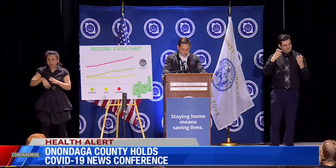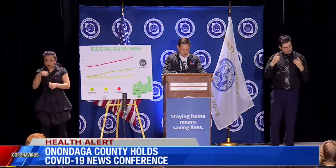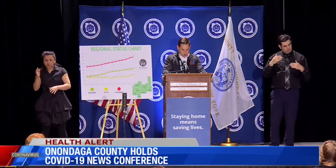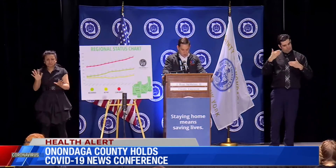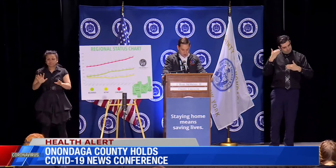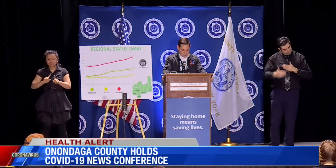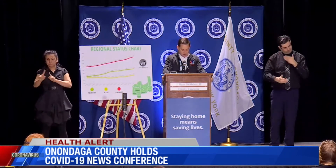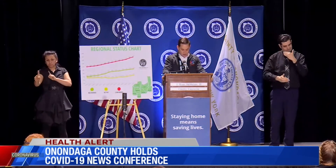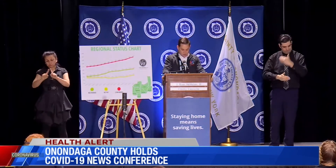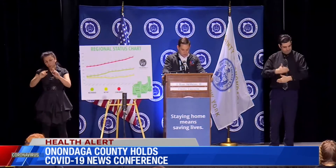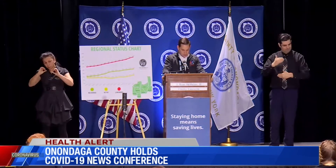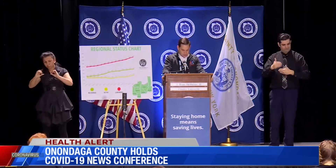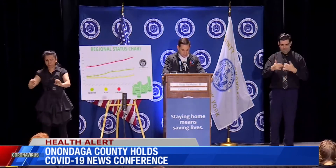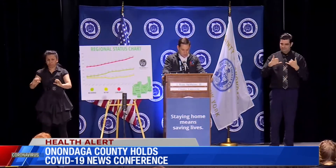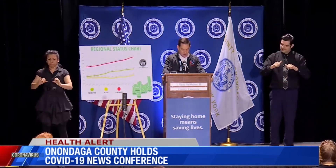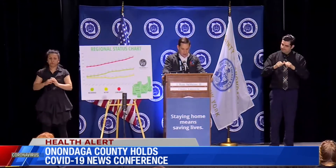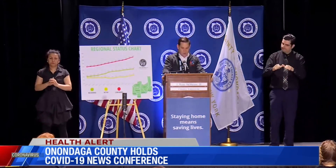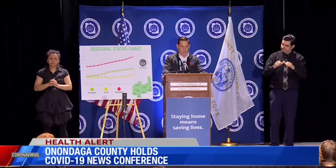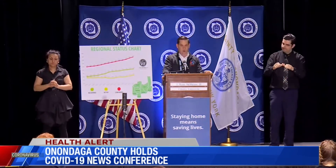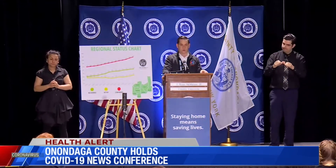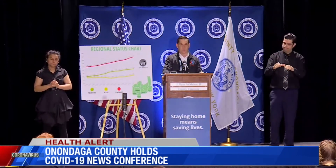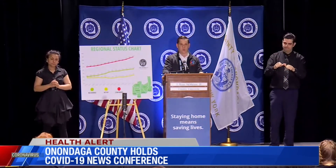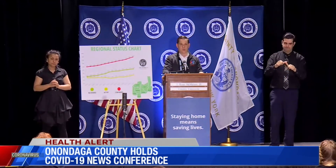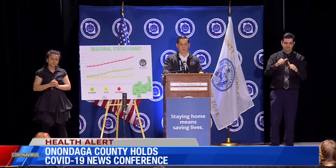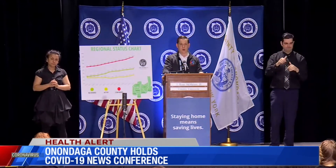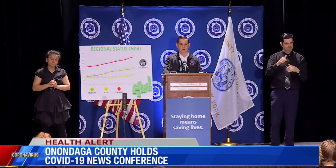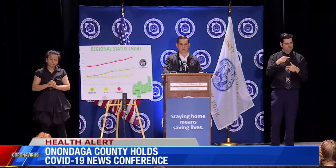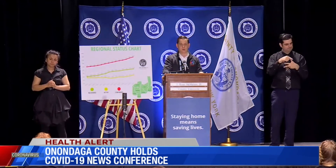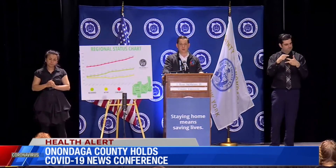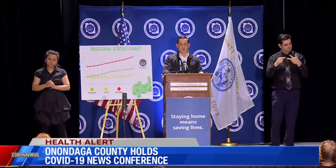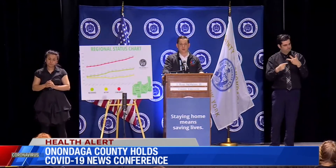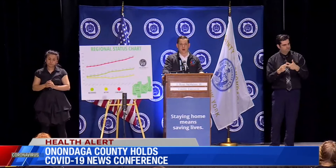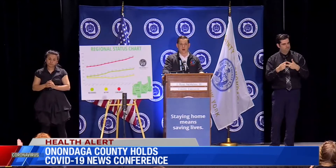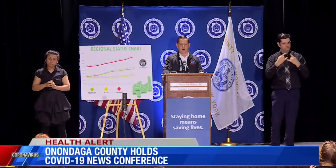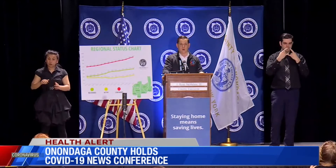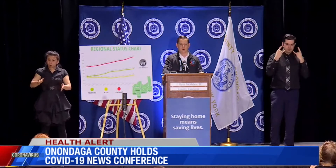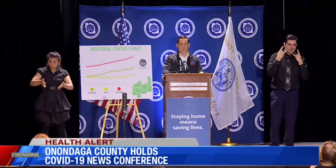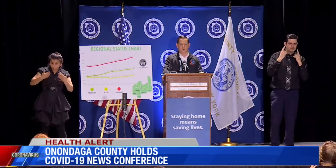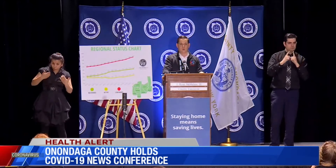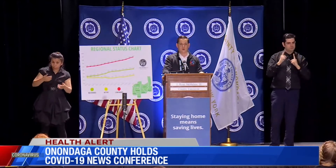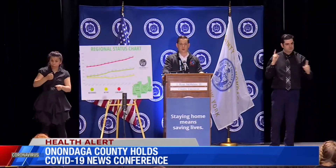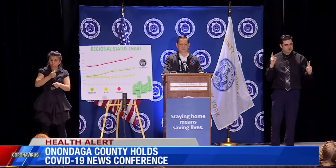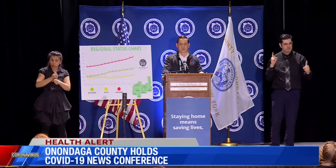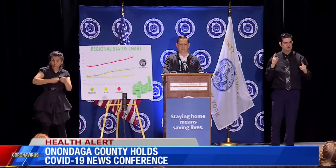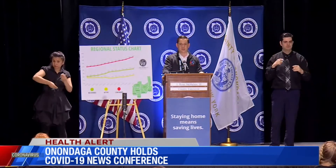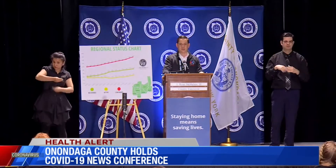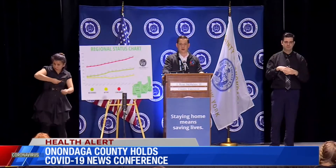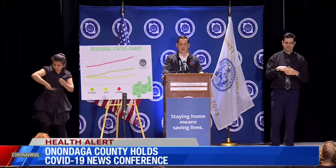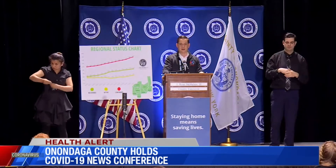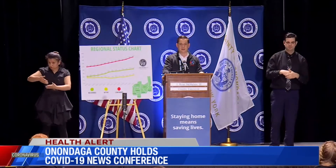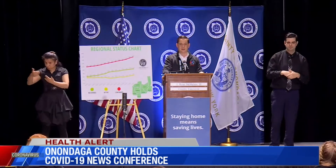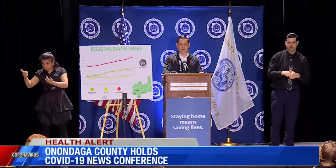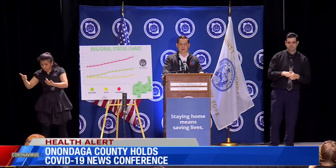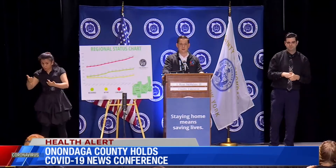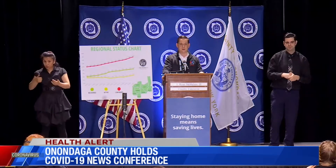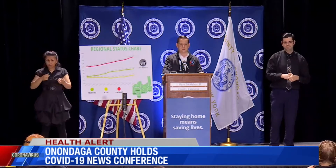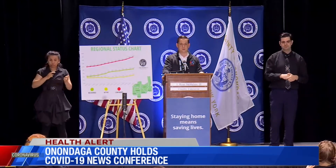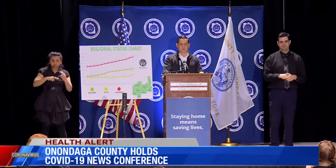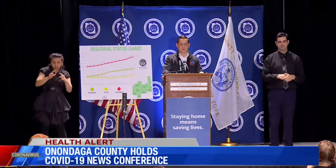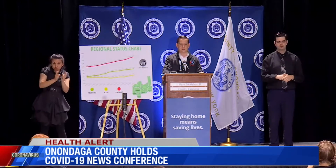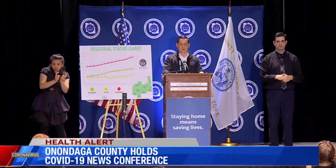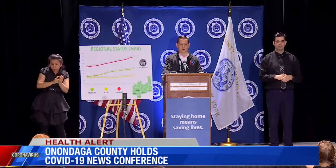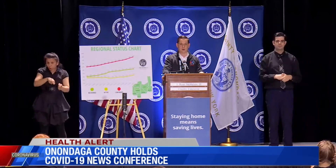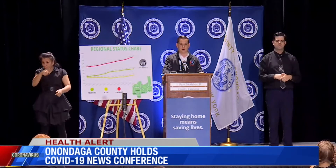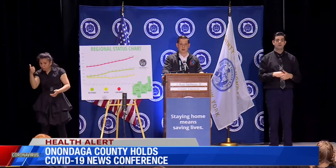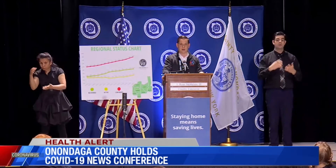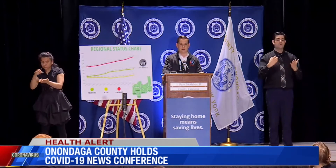Related to restart, we can take questions on this, but again, we've worked with our regional partners. We are exchanging ideas and concepts